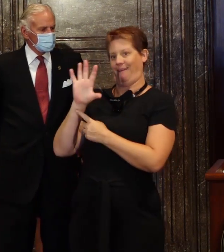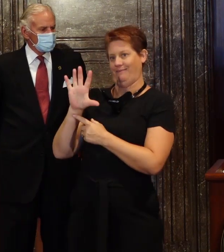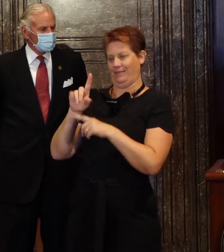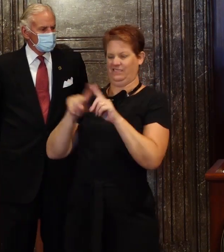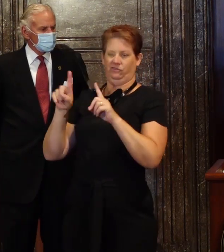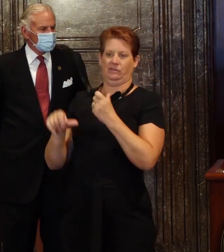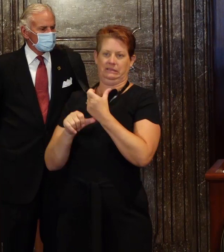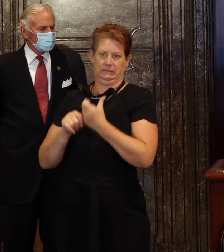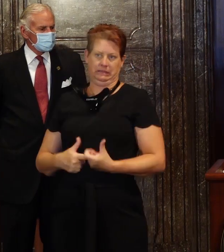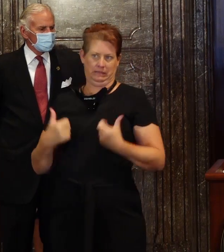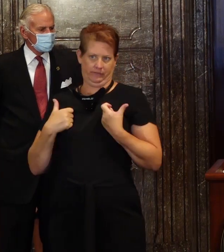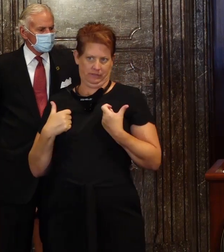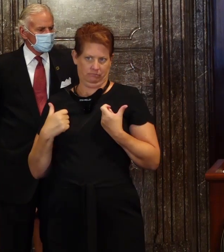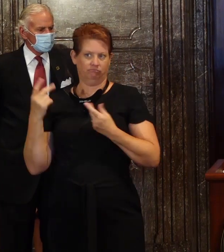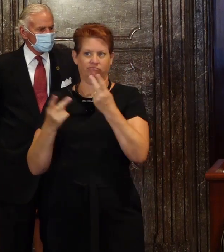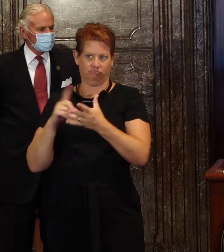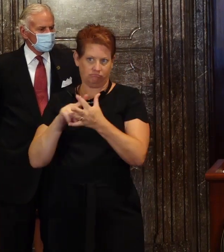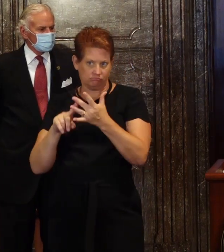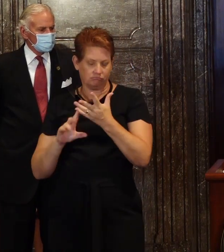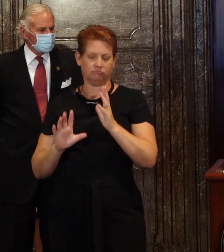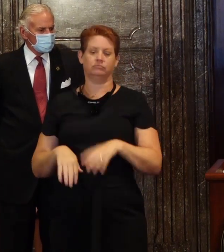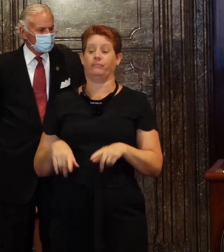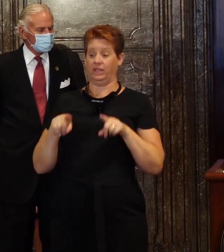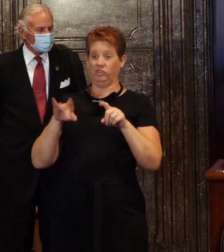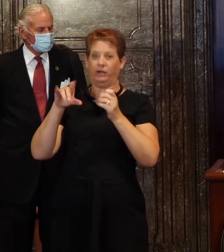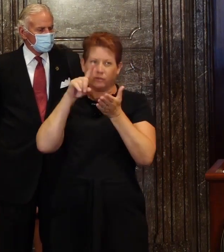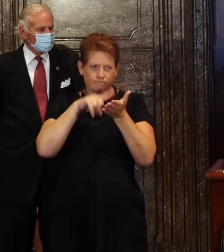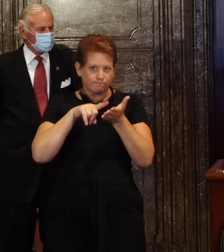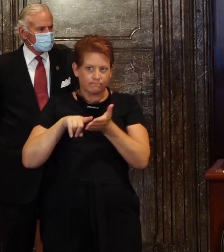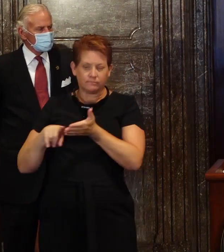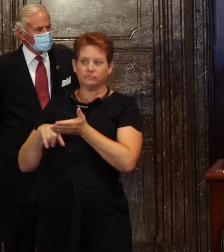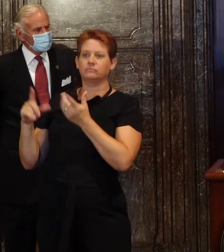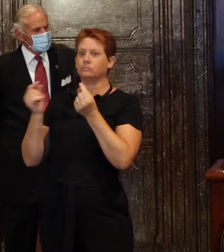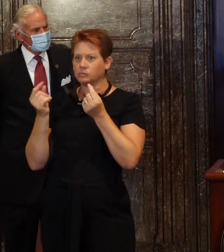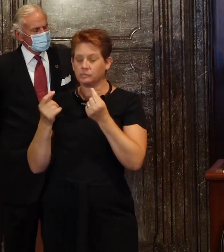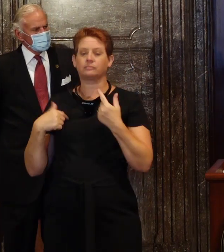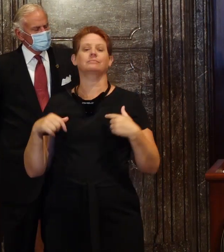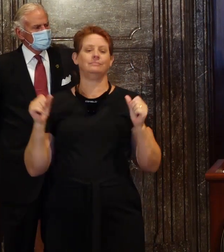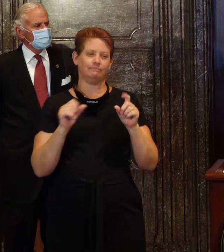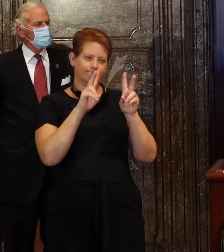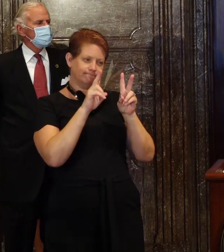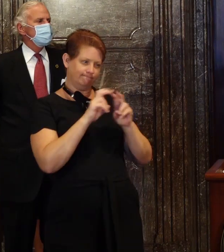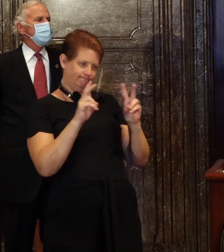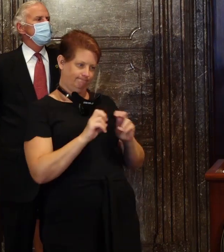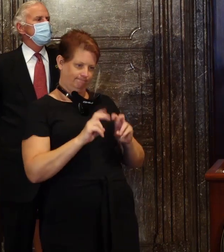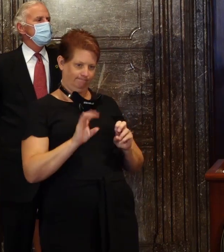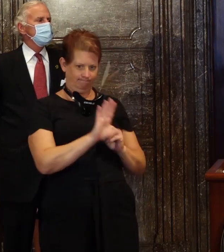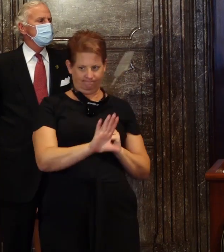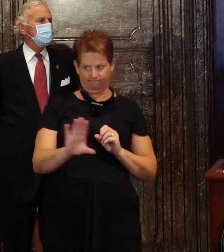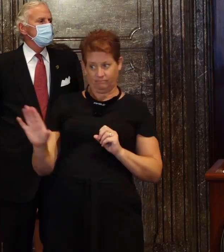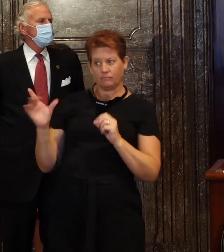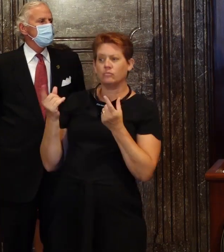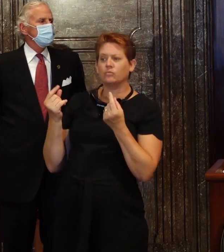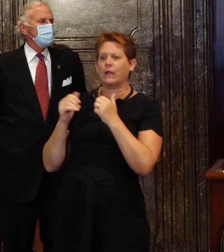living facilities in the state. During those inspections, we were able to assess that appropriate disease prevention protocols were